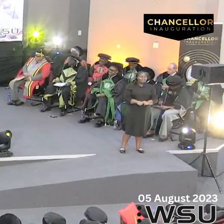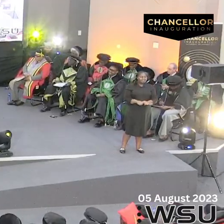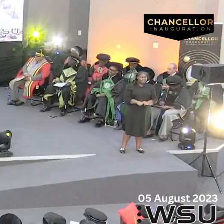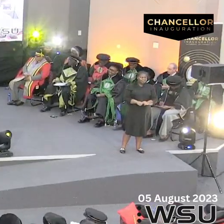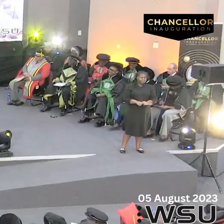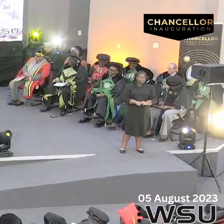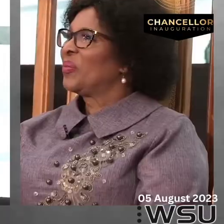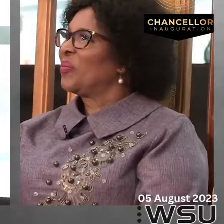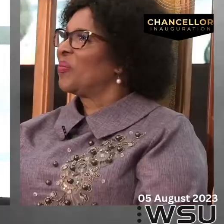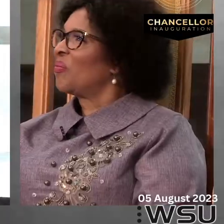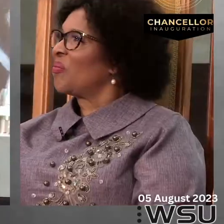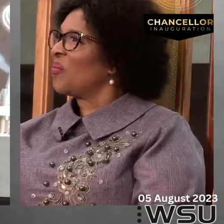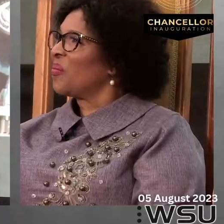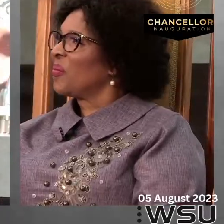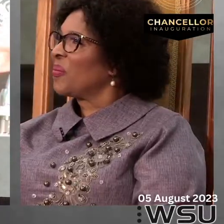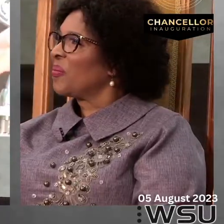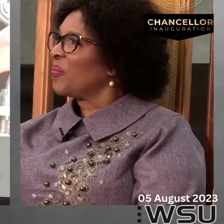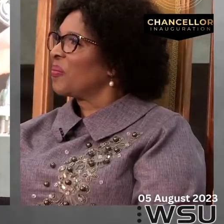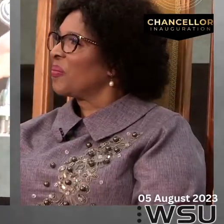Thank you.